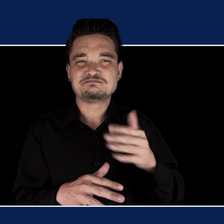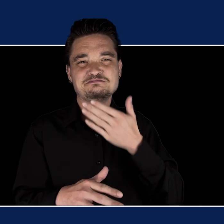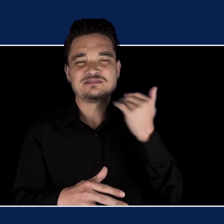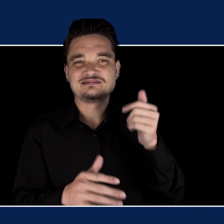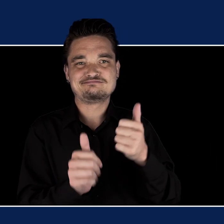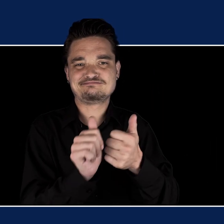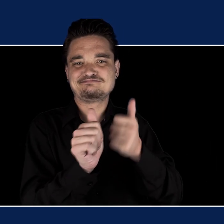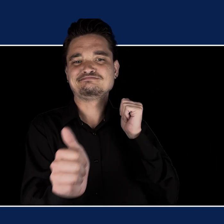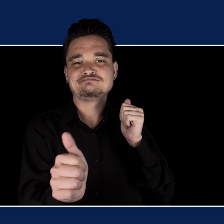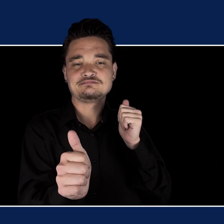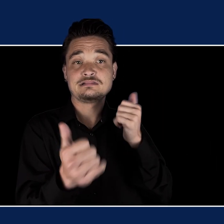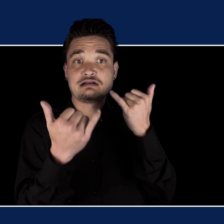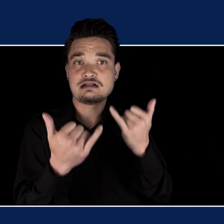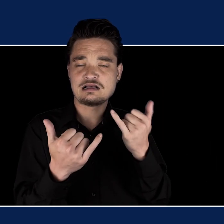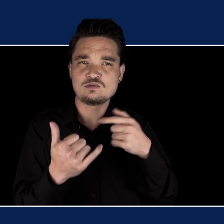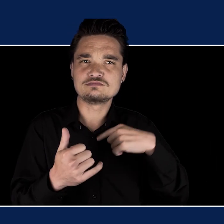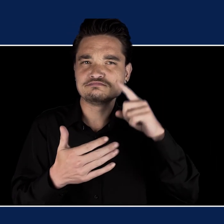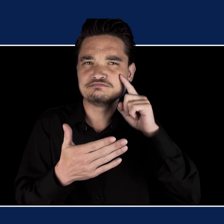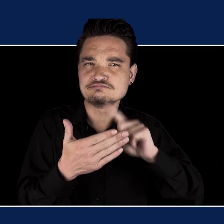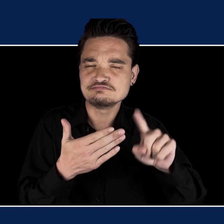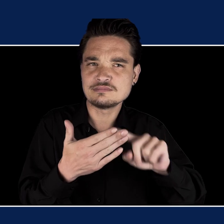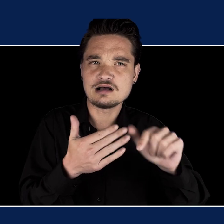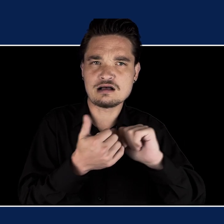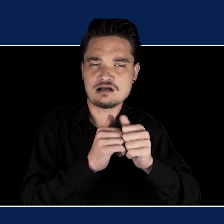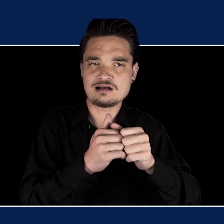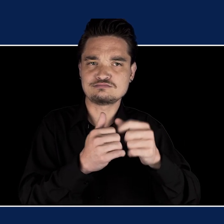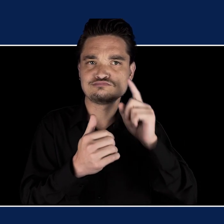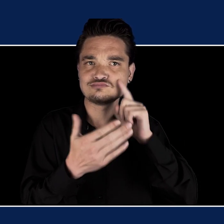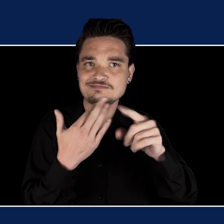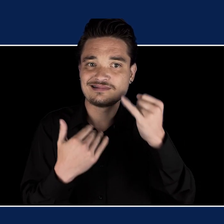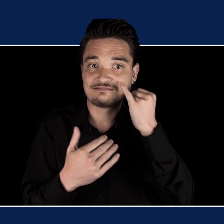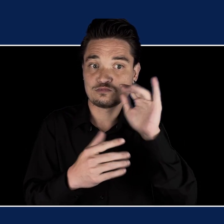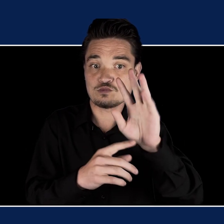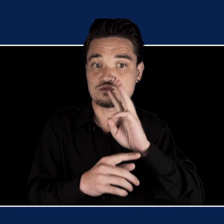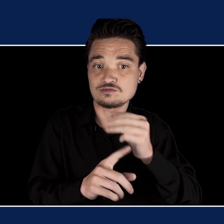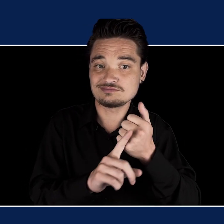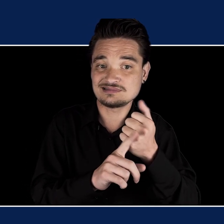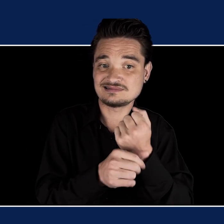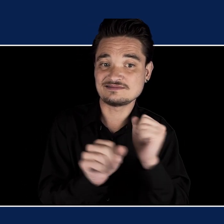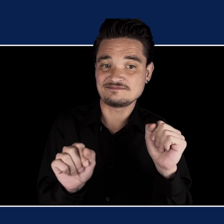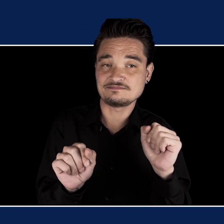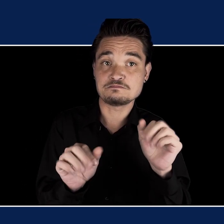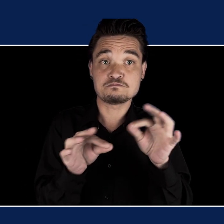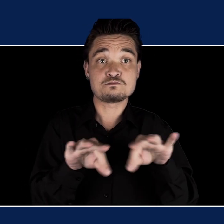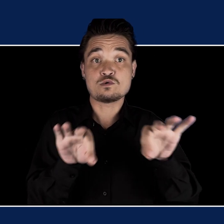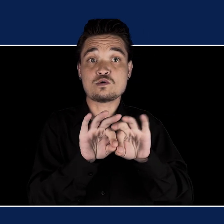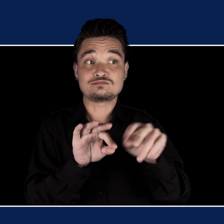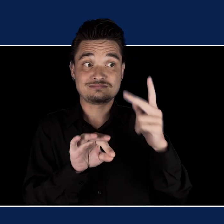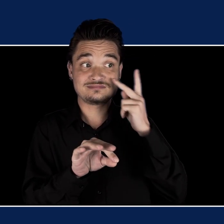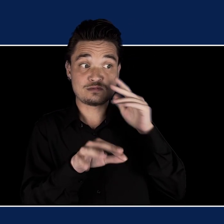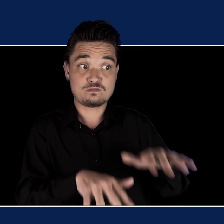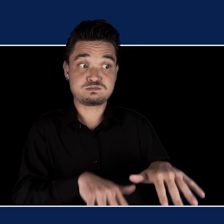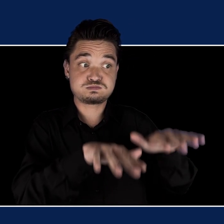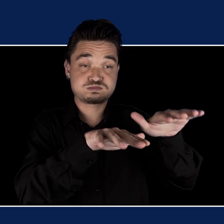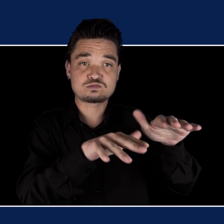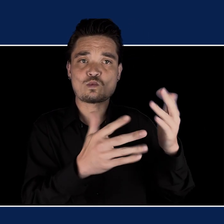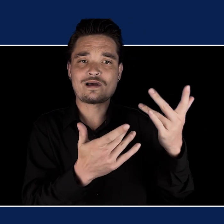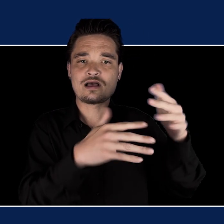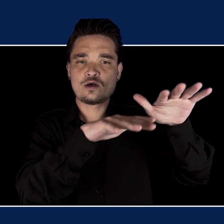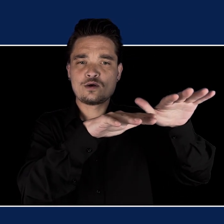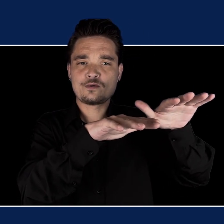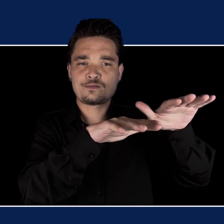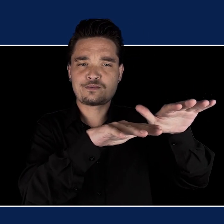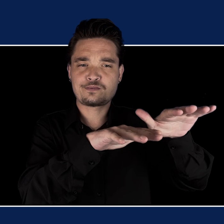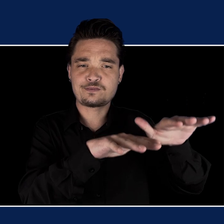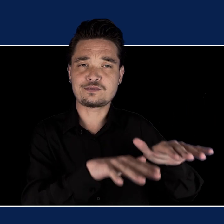a flood. Wait until the water level has gone down to check your well or spring. If you are not sure